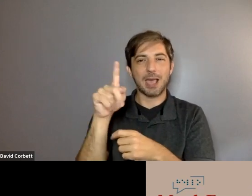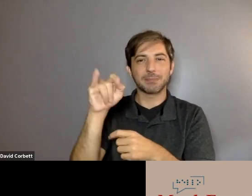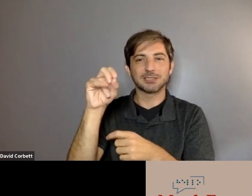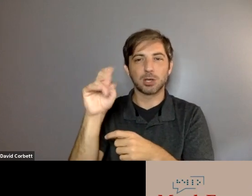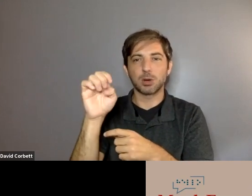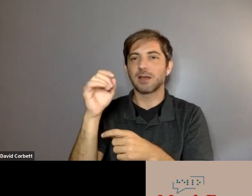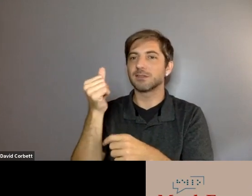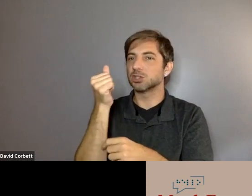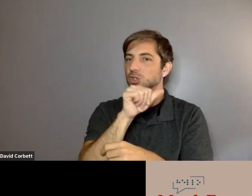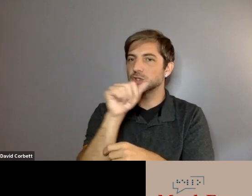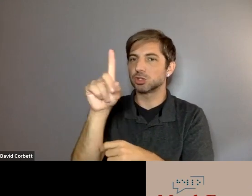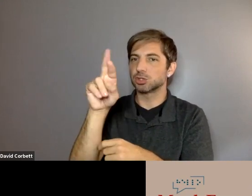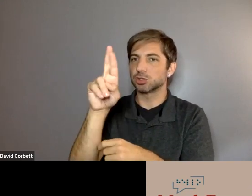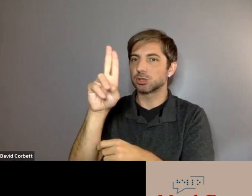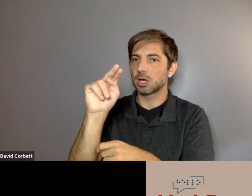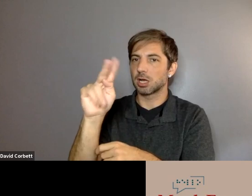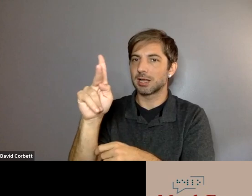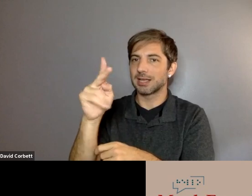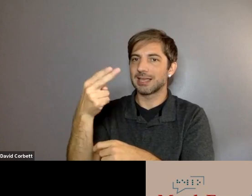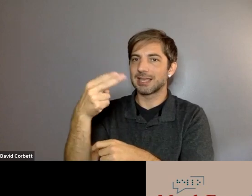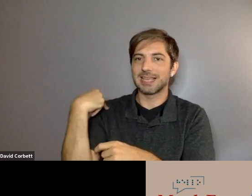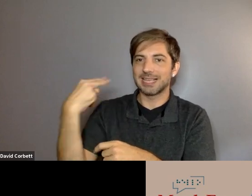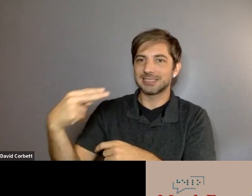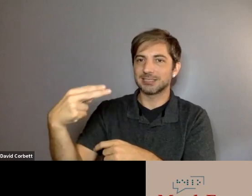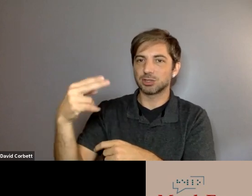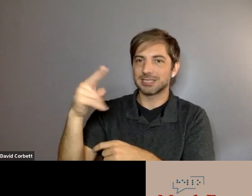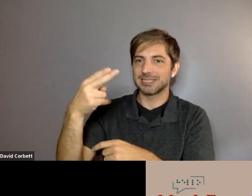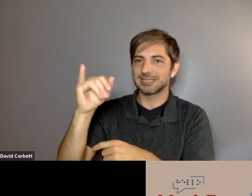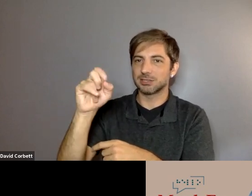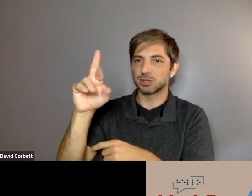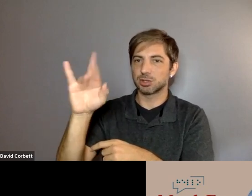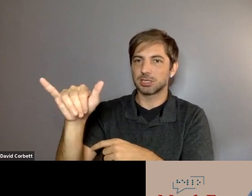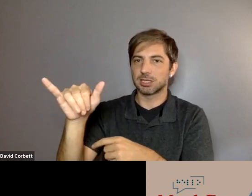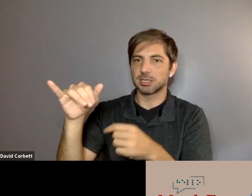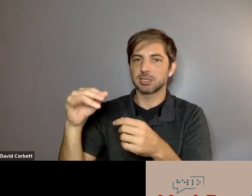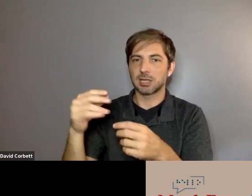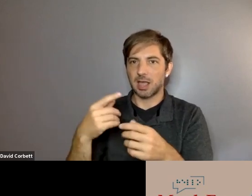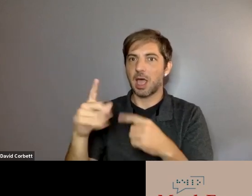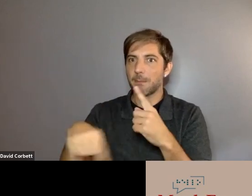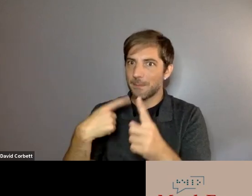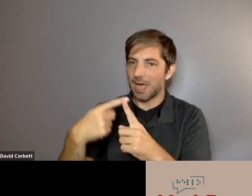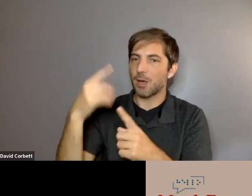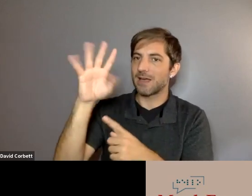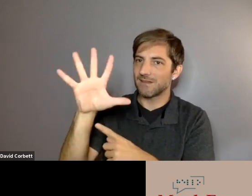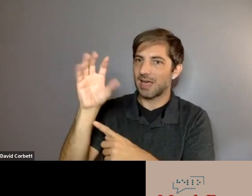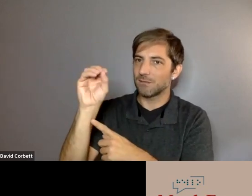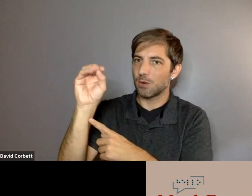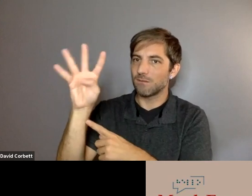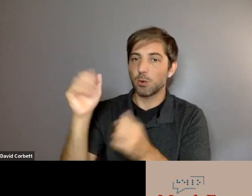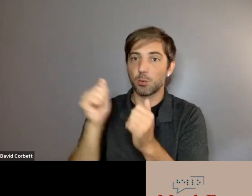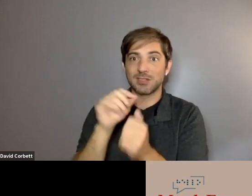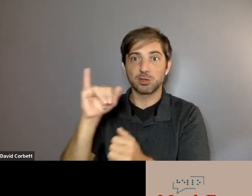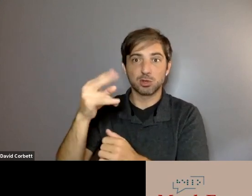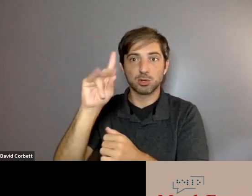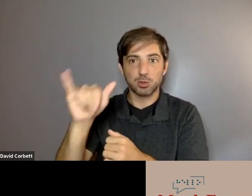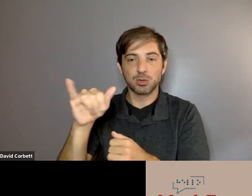is amazing about the 504 sit-ins with Judy Heumann. I will add that in the link, but again, it has